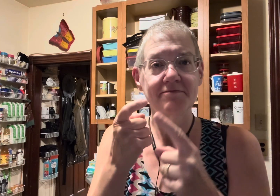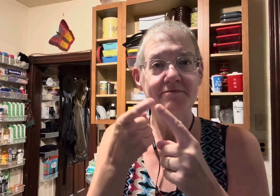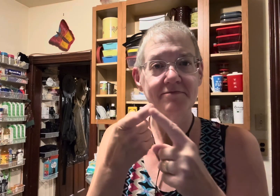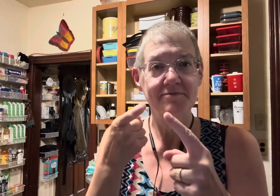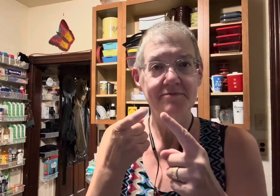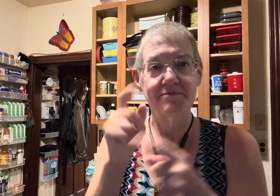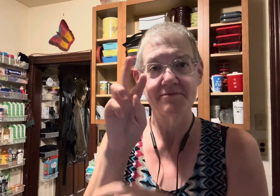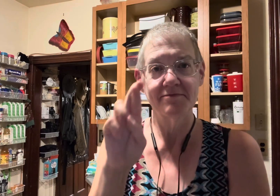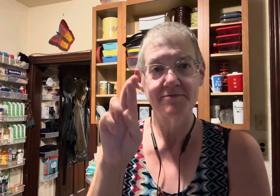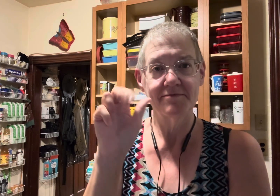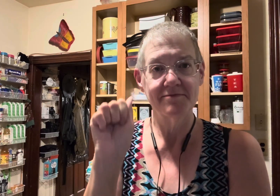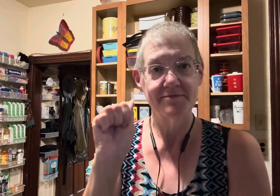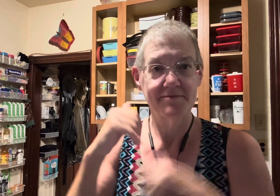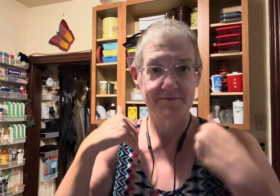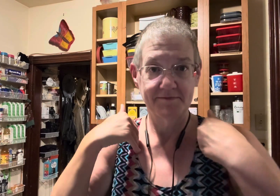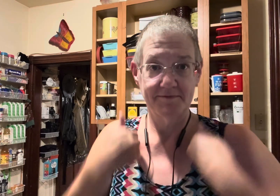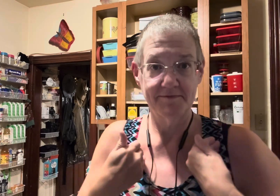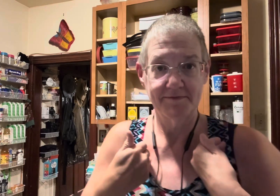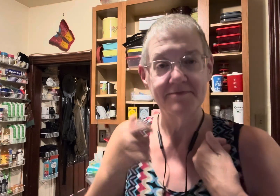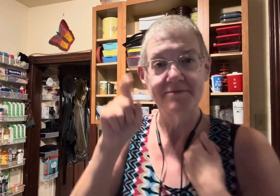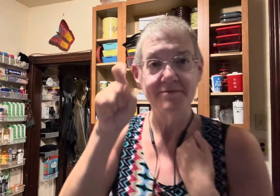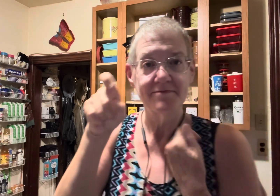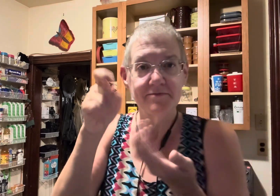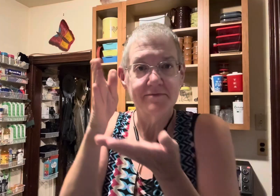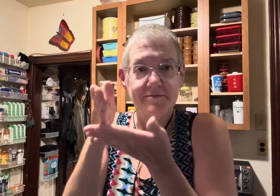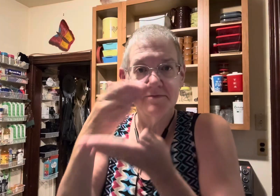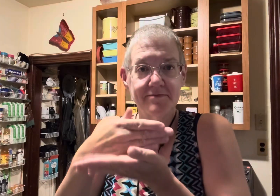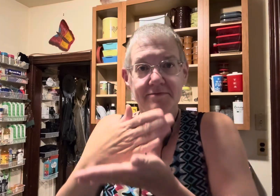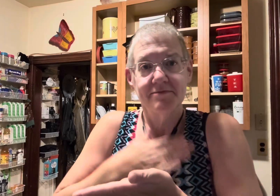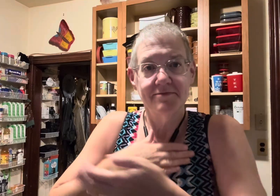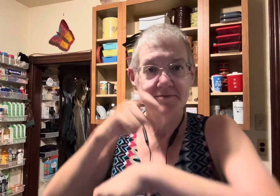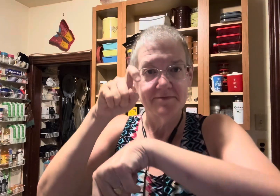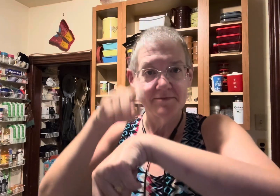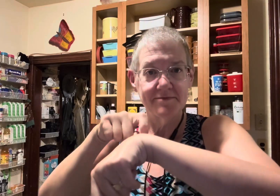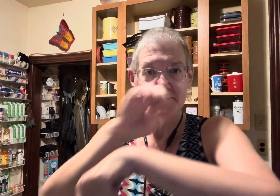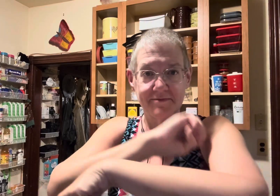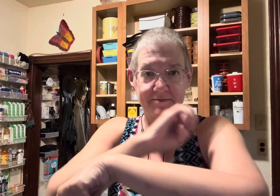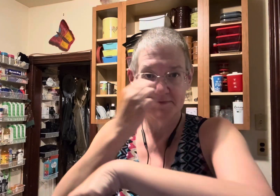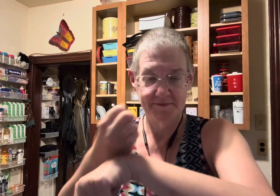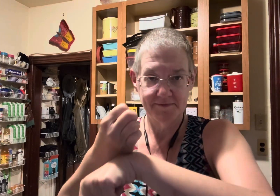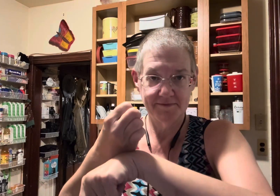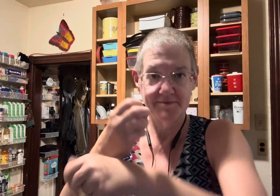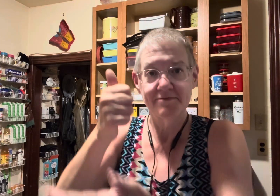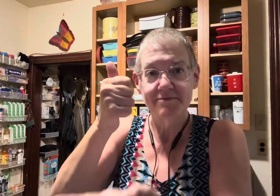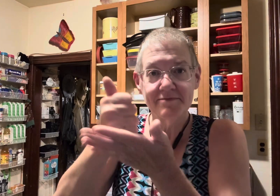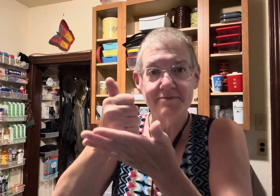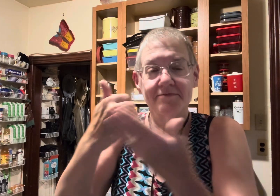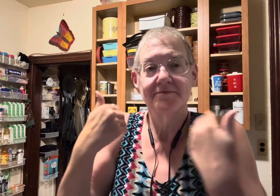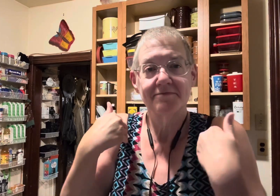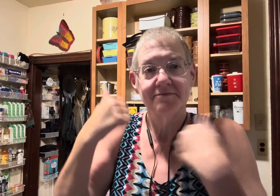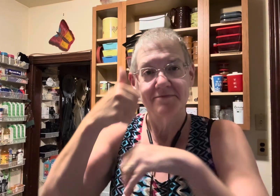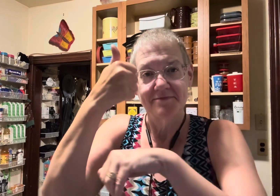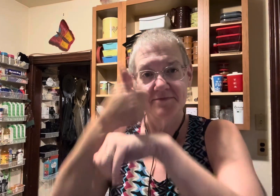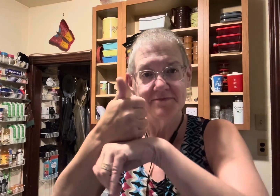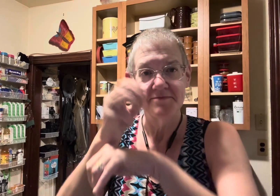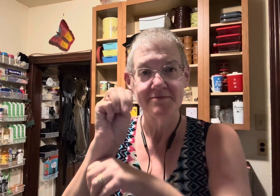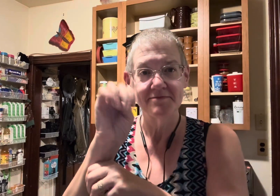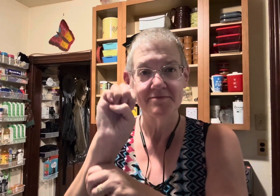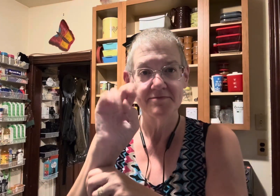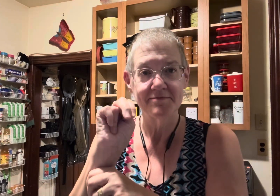But I suffer from RA fatigue, so I need to budget my time and my energy, and it helps me to have a